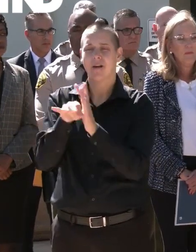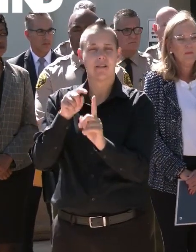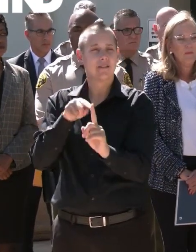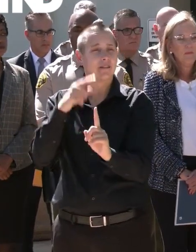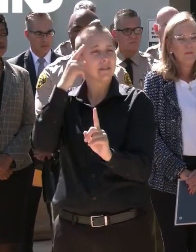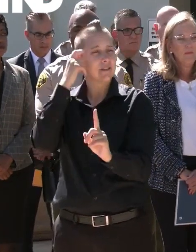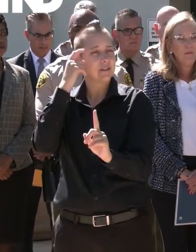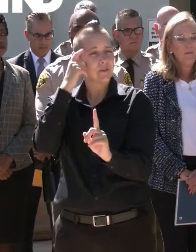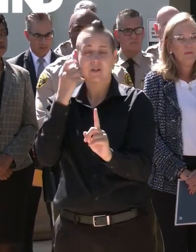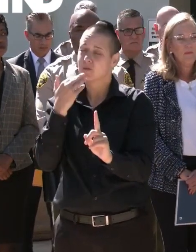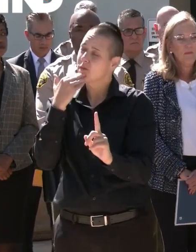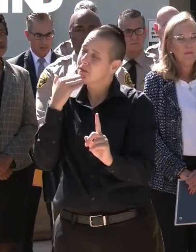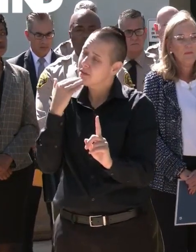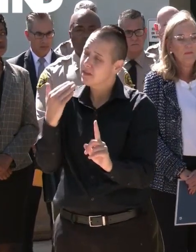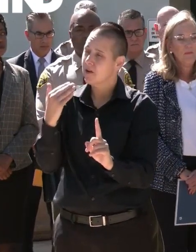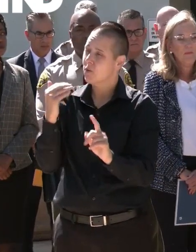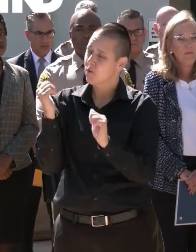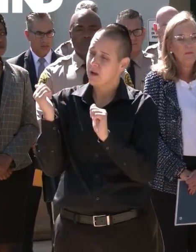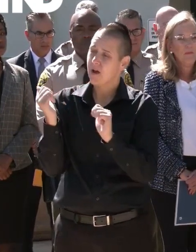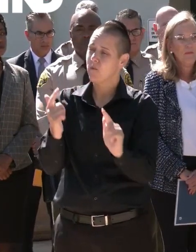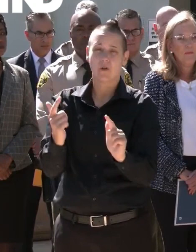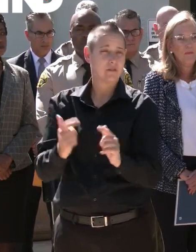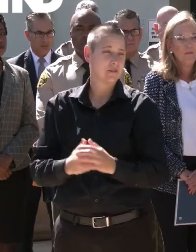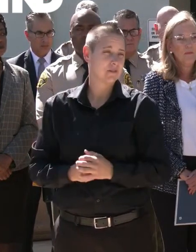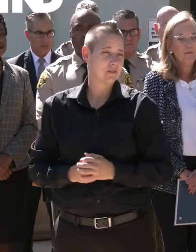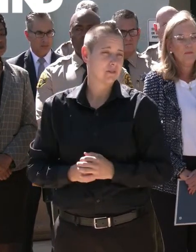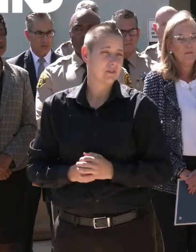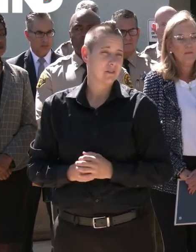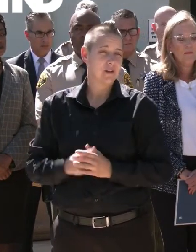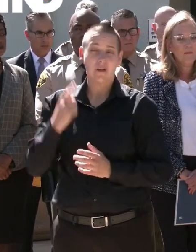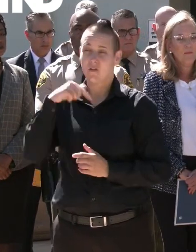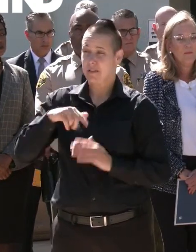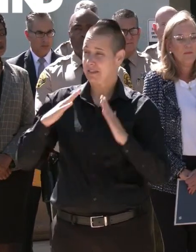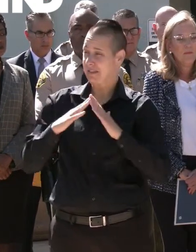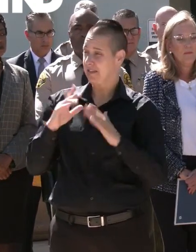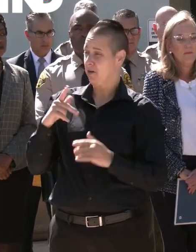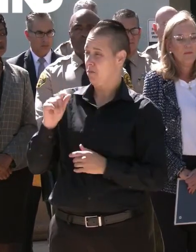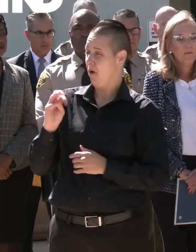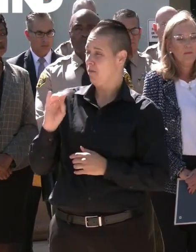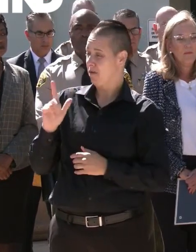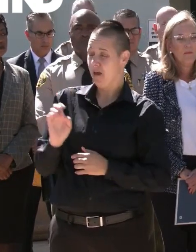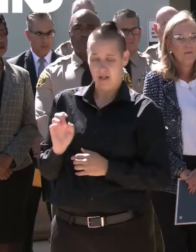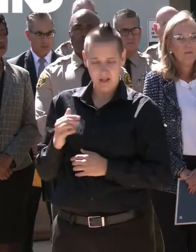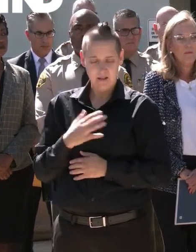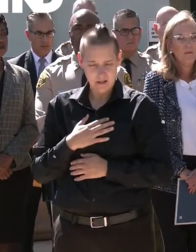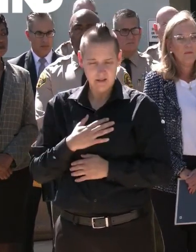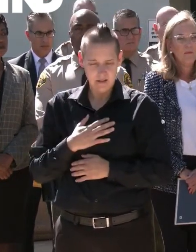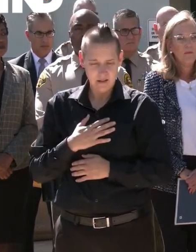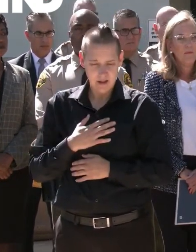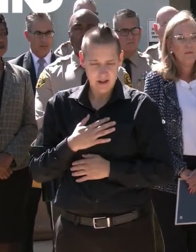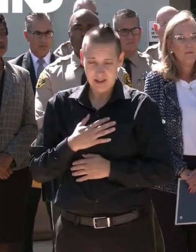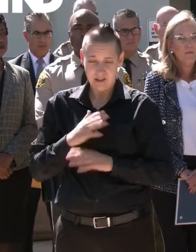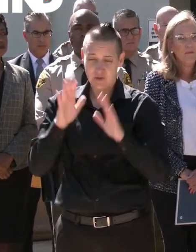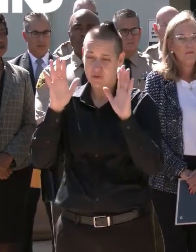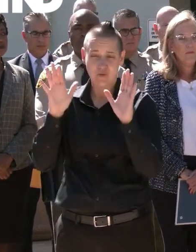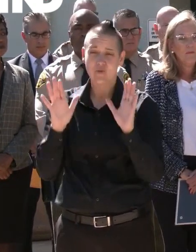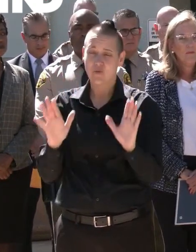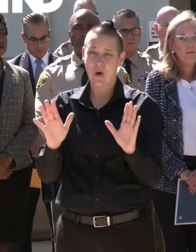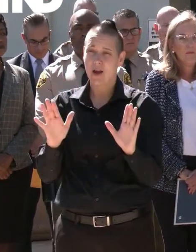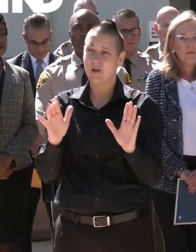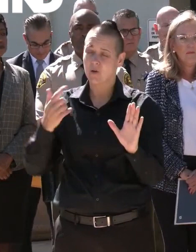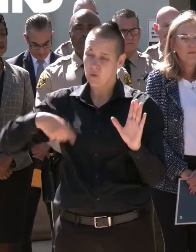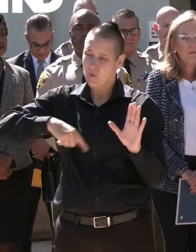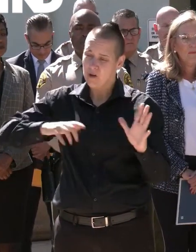suspect. So thank you to everyone. And on behalf of the city of Palmdale, it's great that we